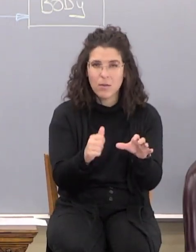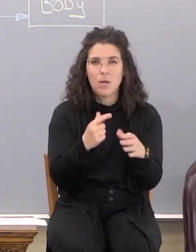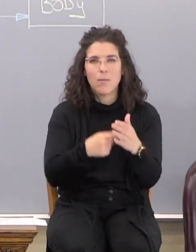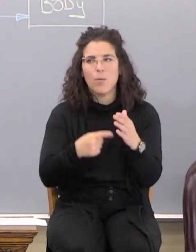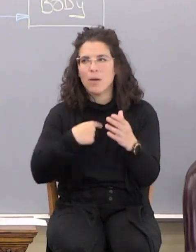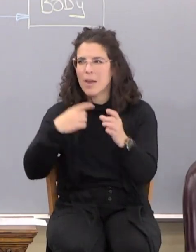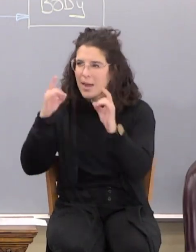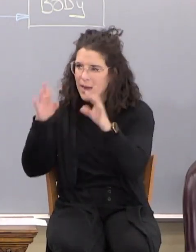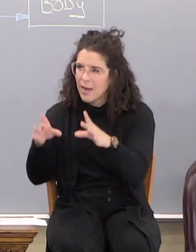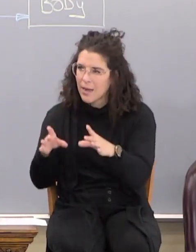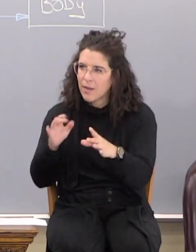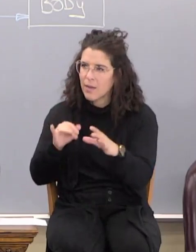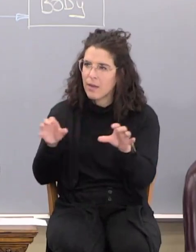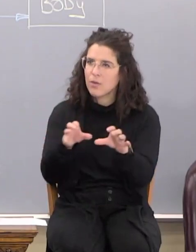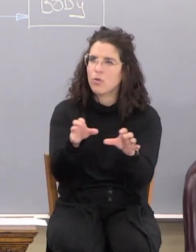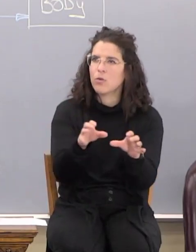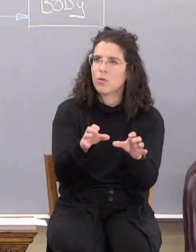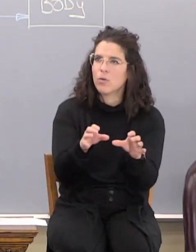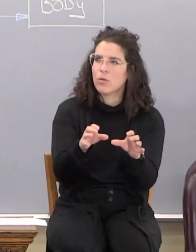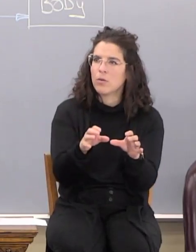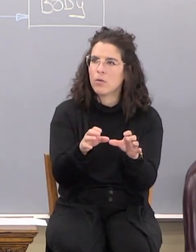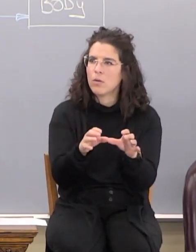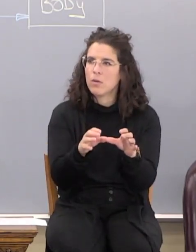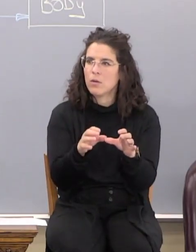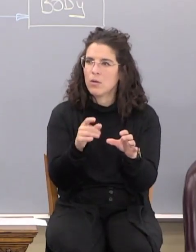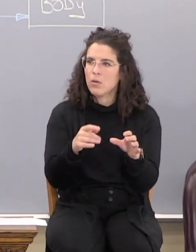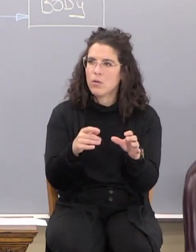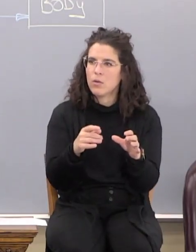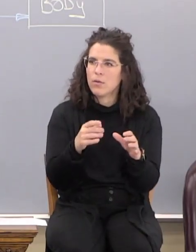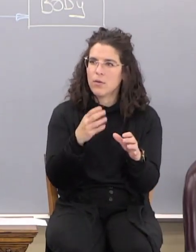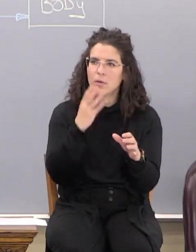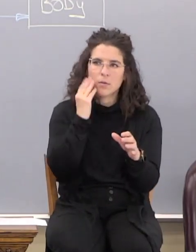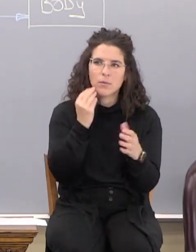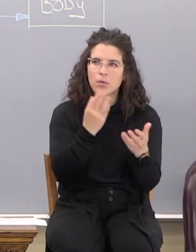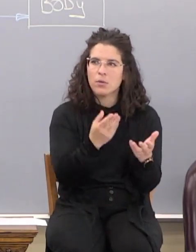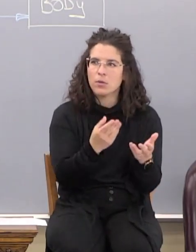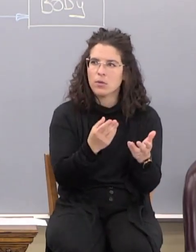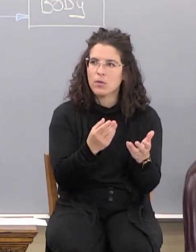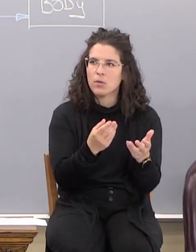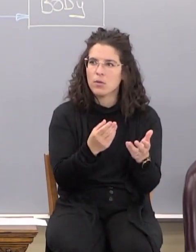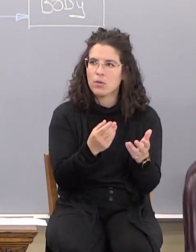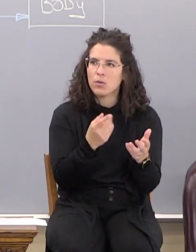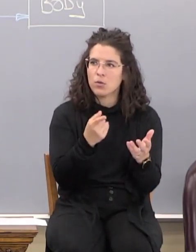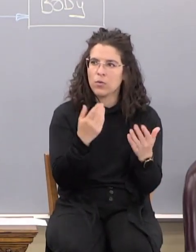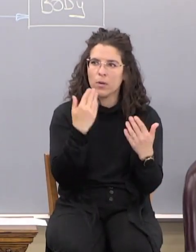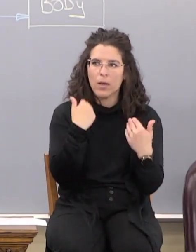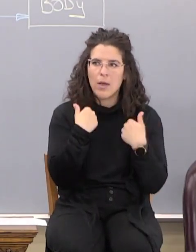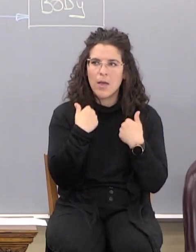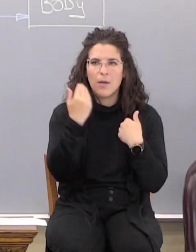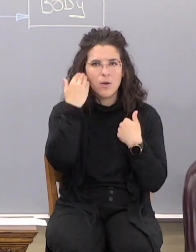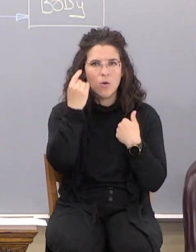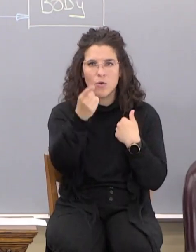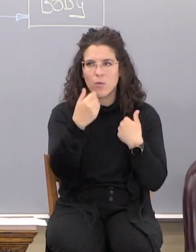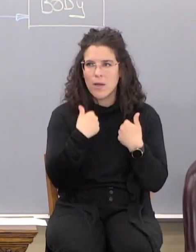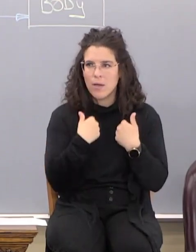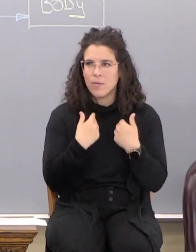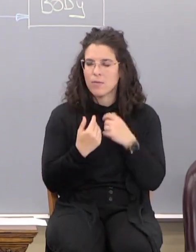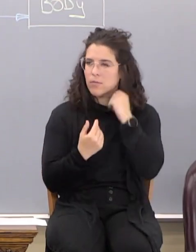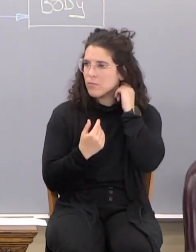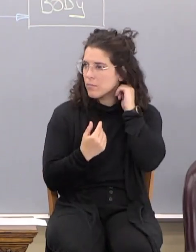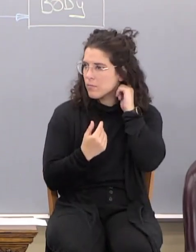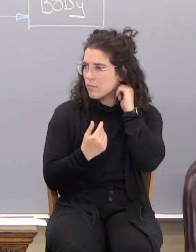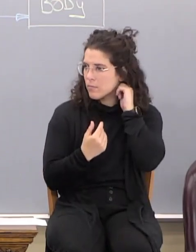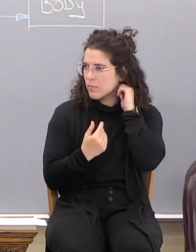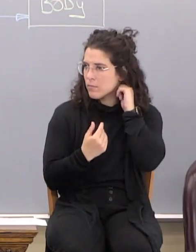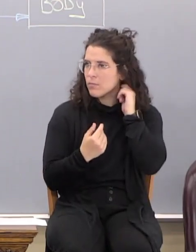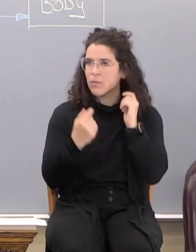what I hate, that I do. That do I. You ever been there? Wait, I don't know. You have. I know you have. If something,